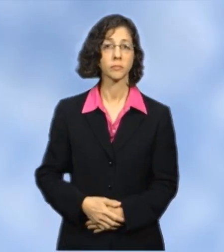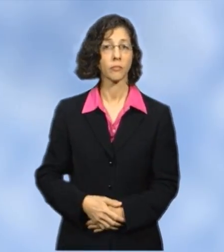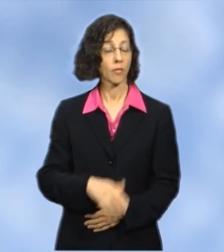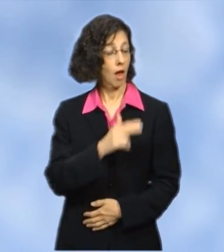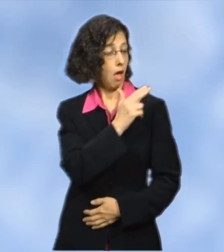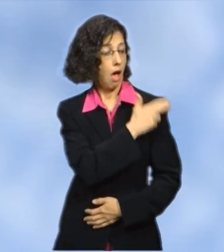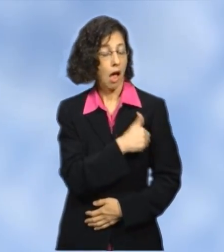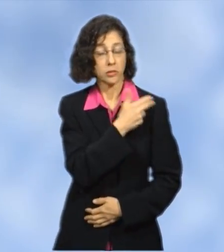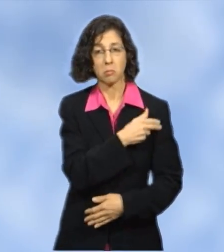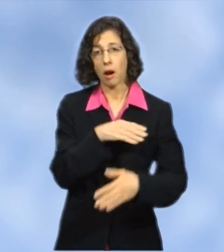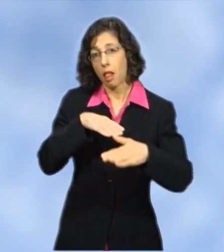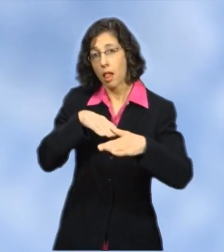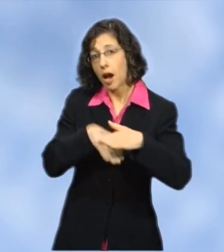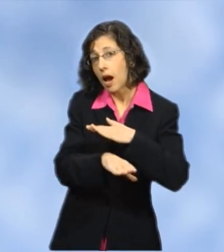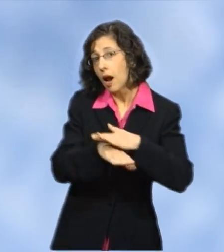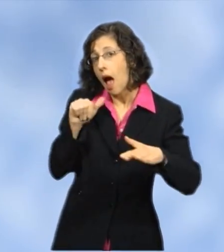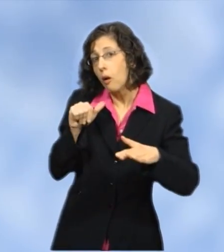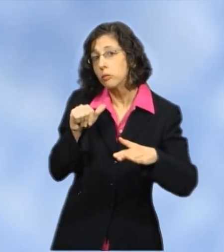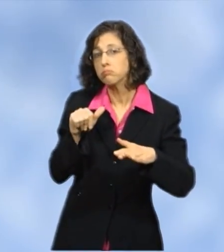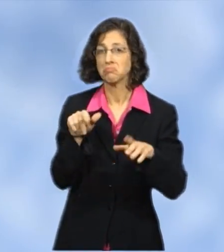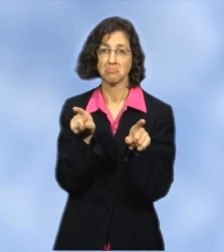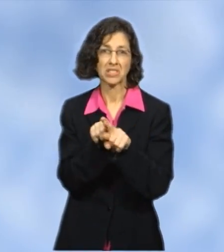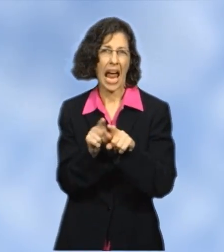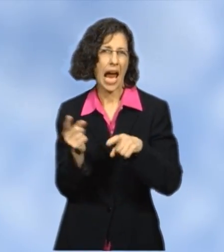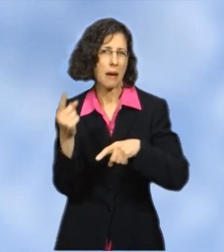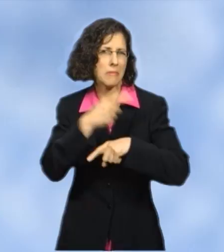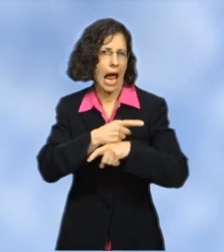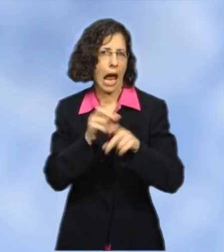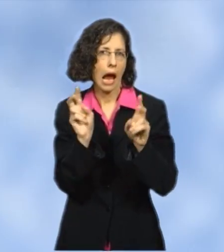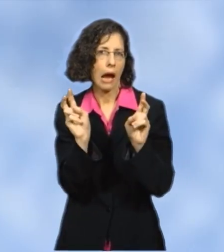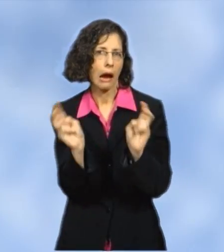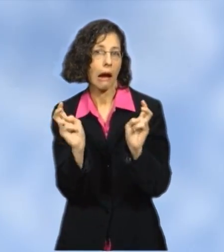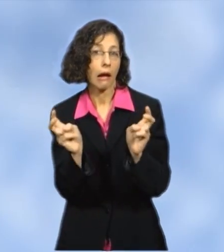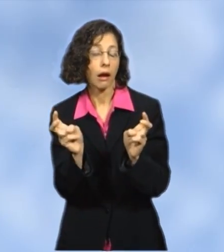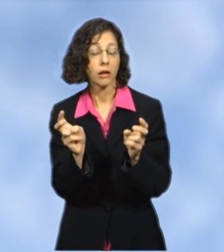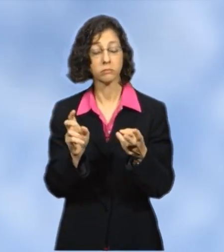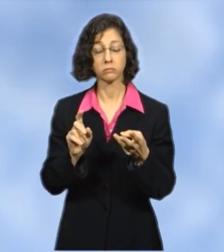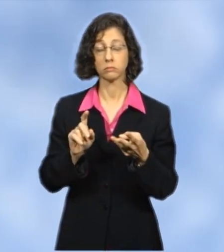setting, a hospital outpatient department,